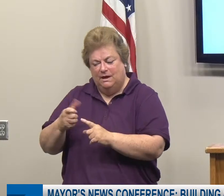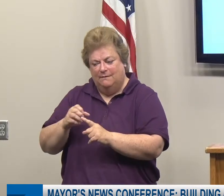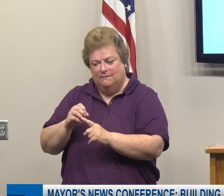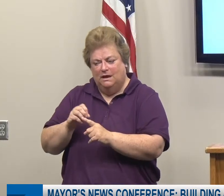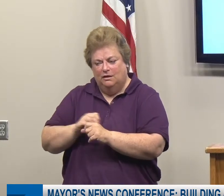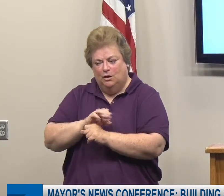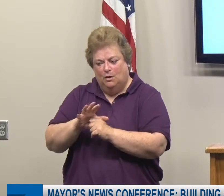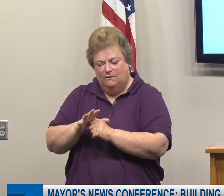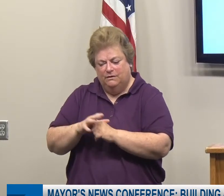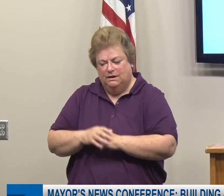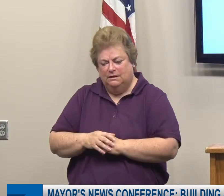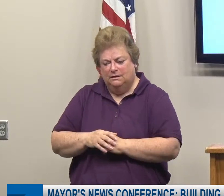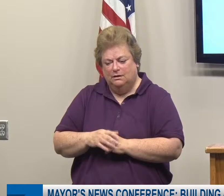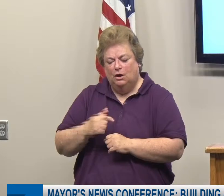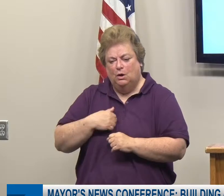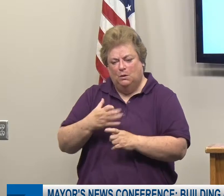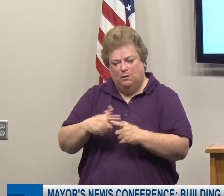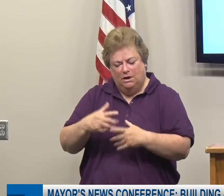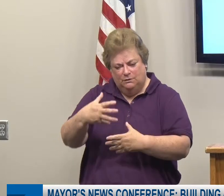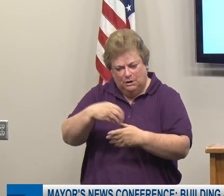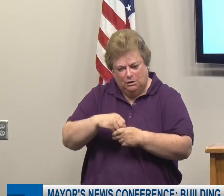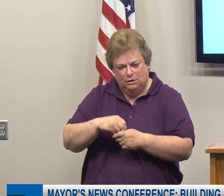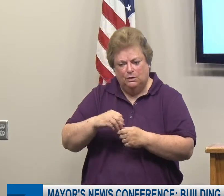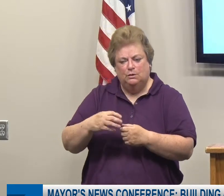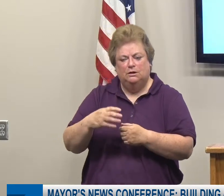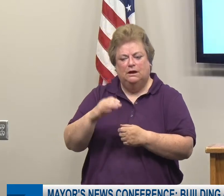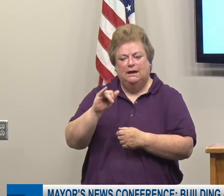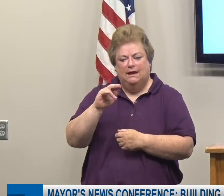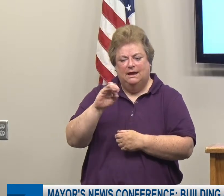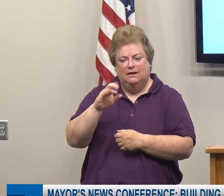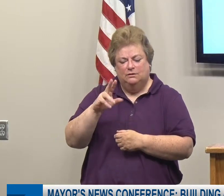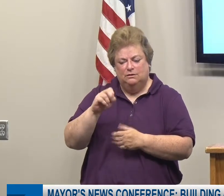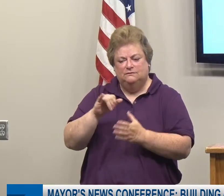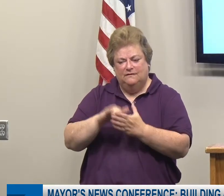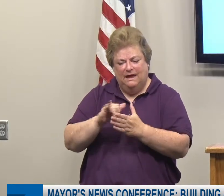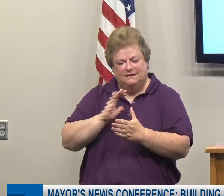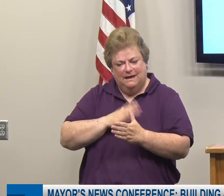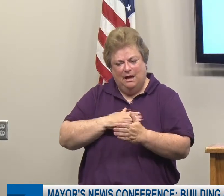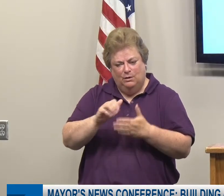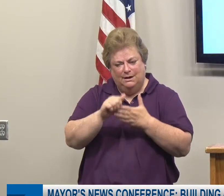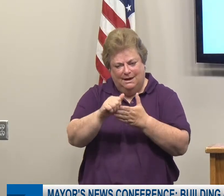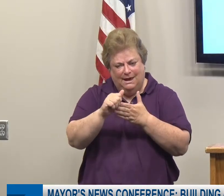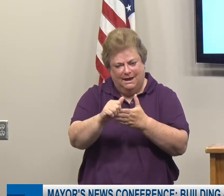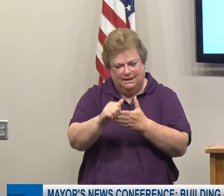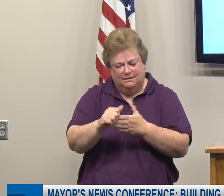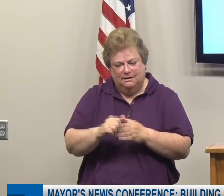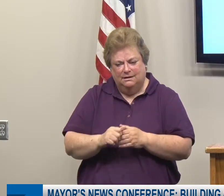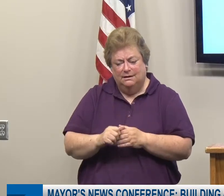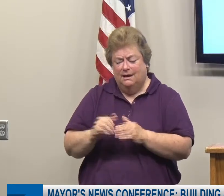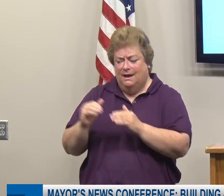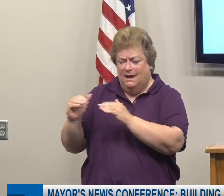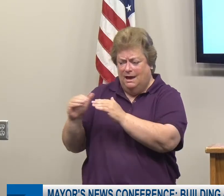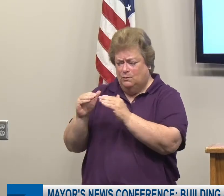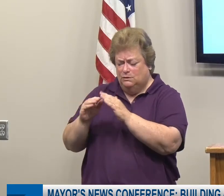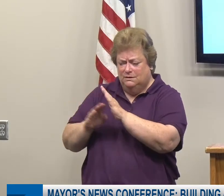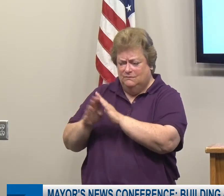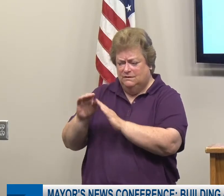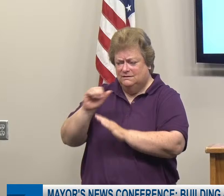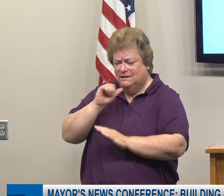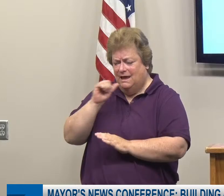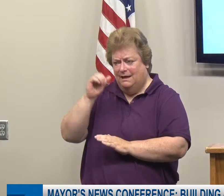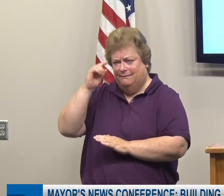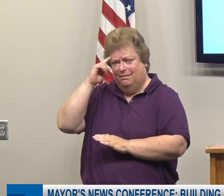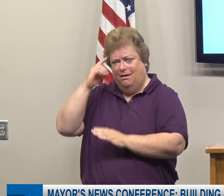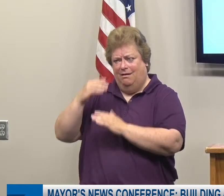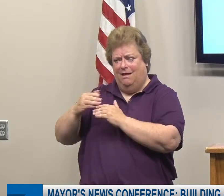inclusion. Inclusive growth and inclusive recovery must be our guiding principles. Equitable development is not an afterthought, but